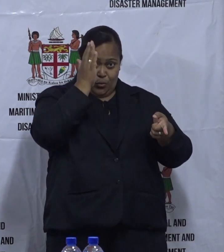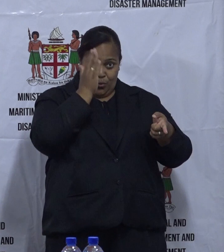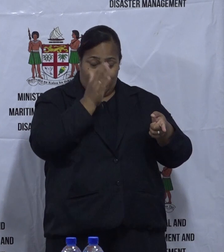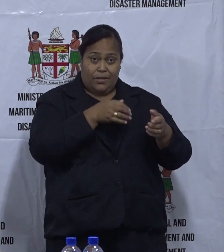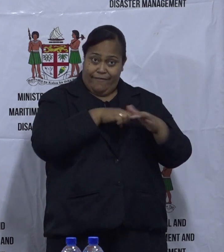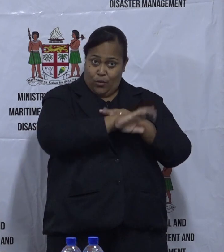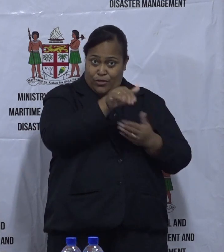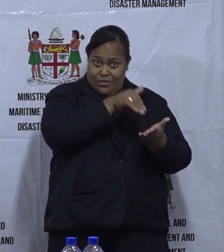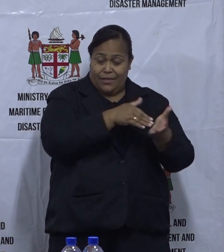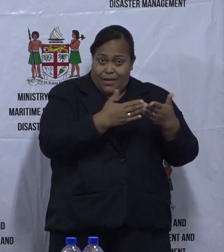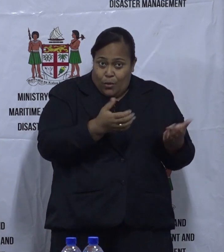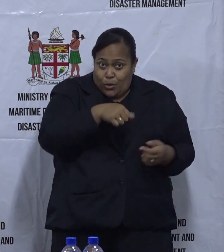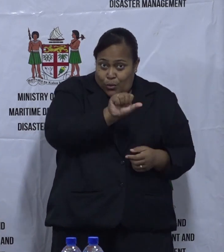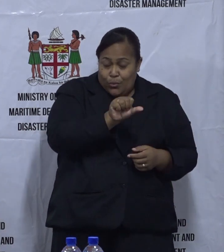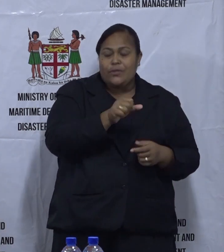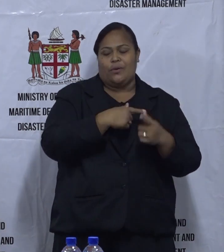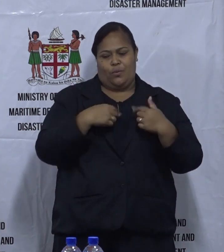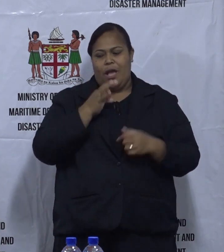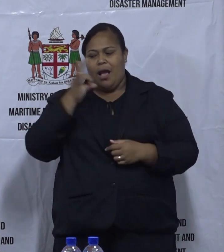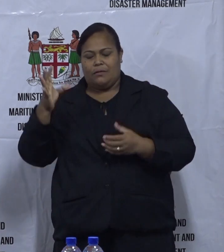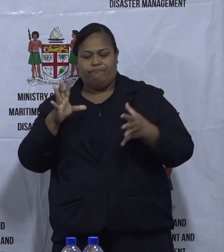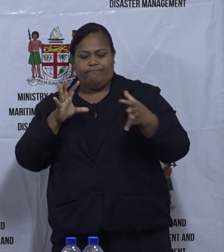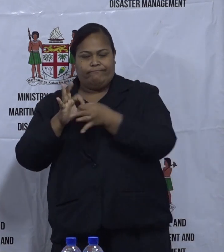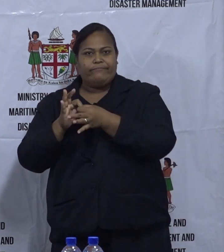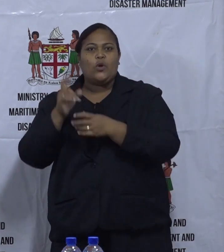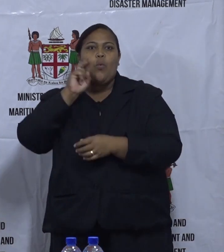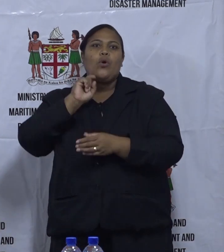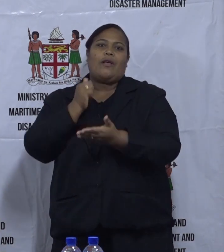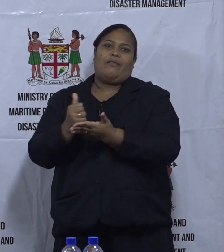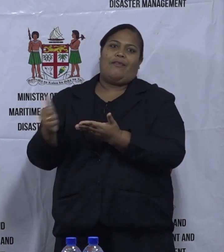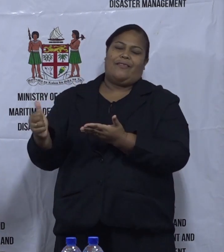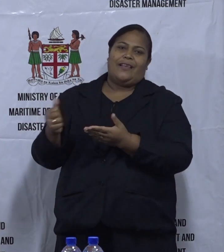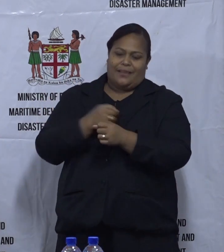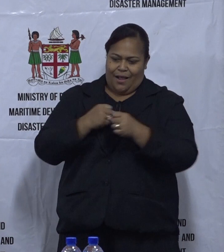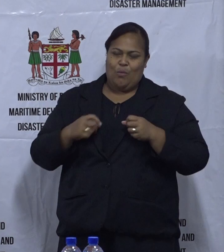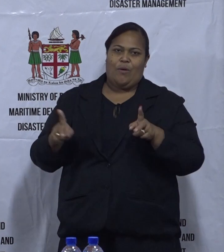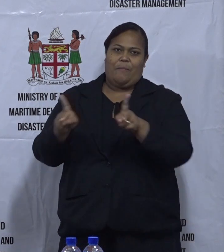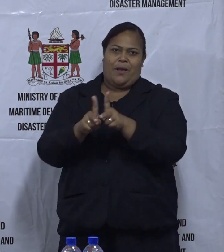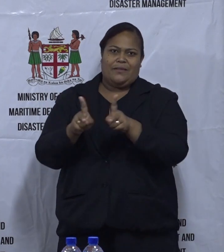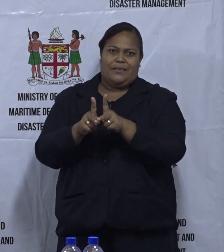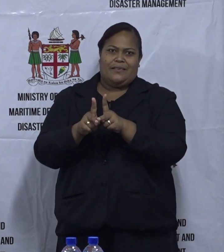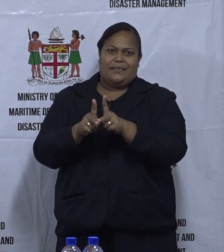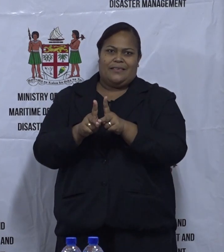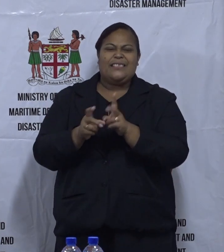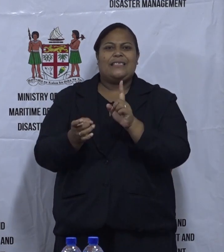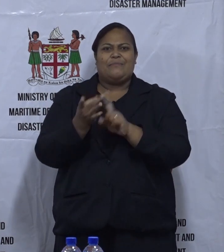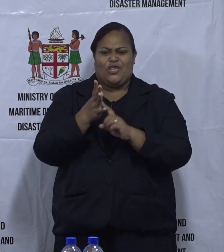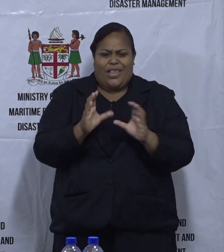Authority, we hope that we can get the necessary assistance from our partners, particularly those that are within the cluster setup.